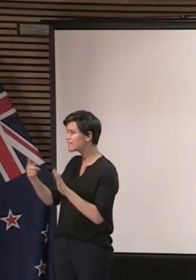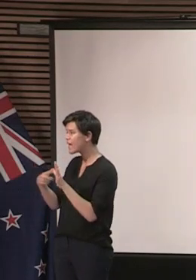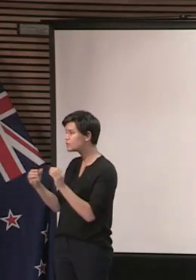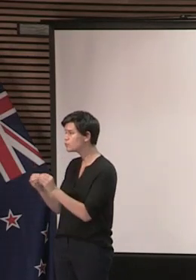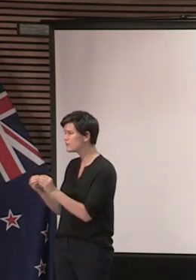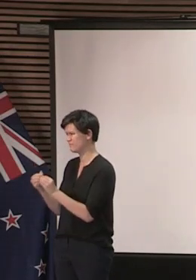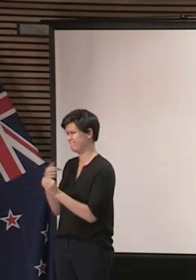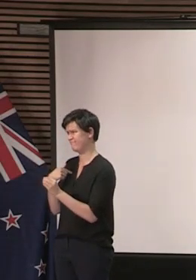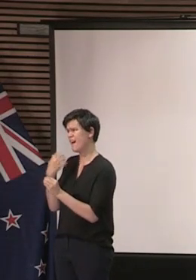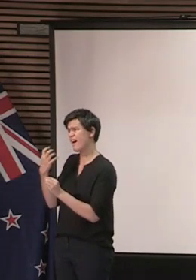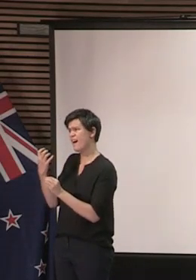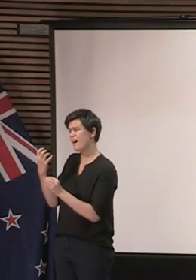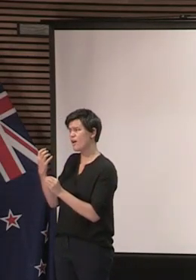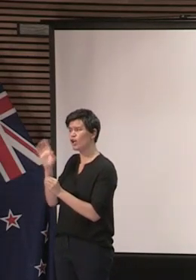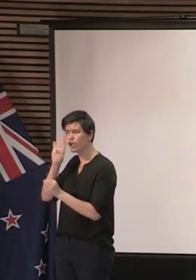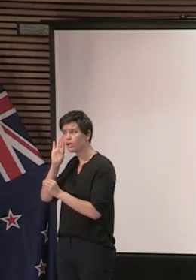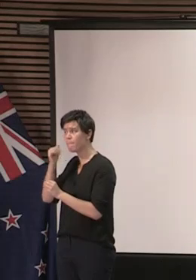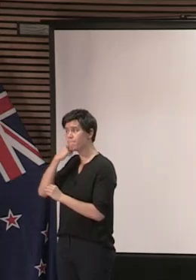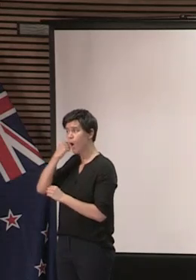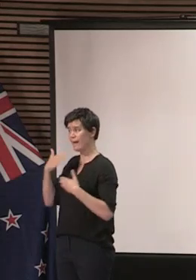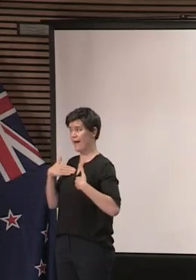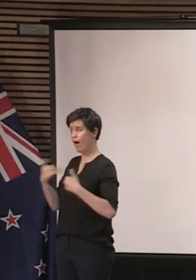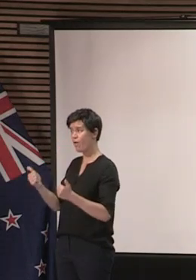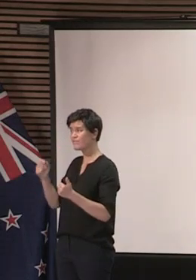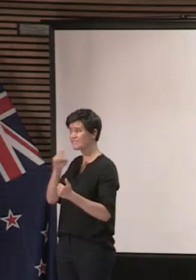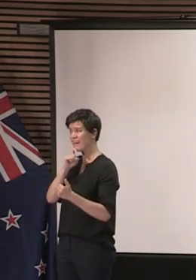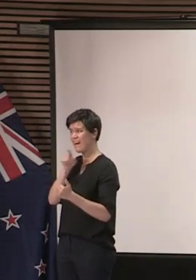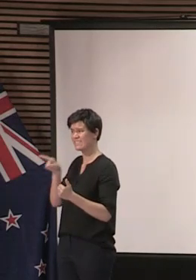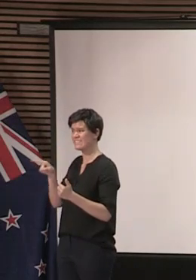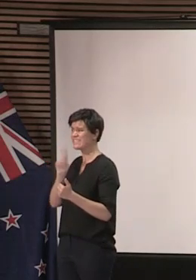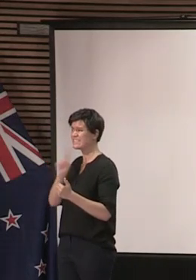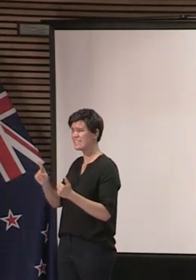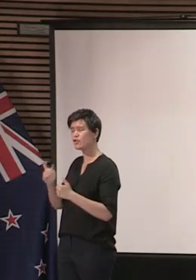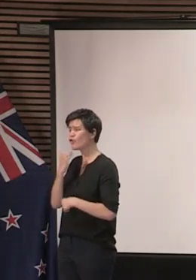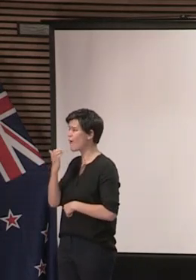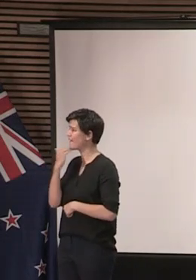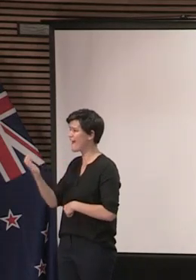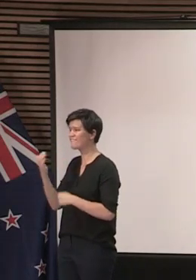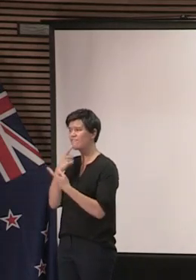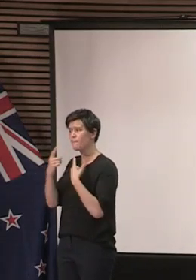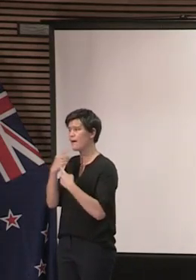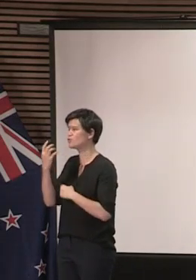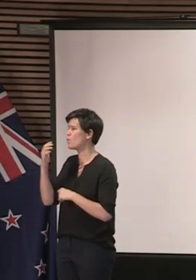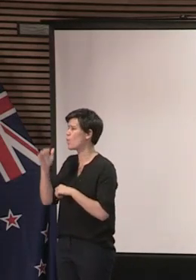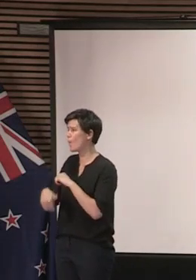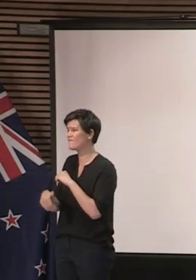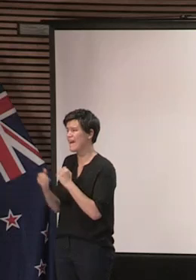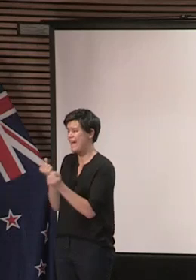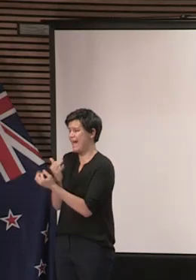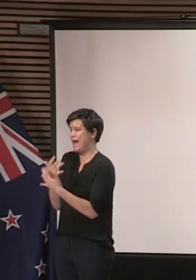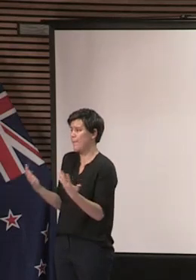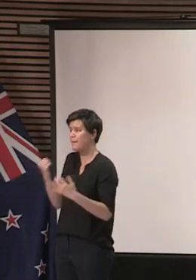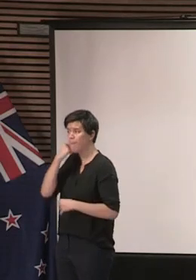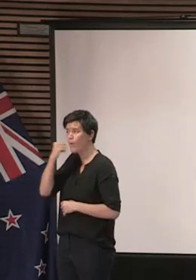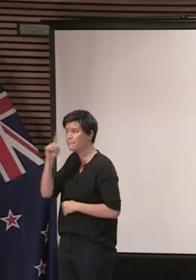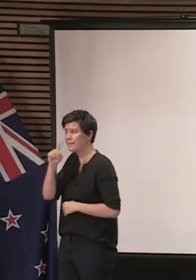had some concerns from Māori health practitioners that they don't have enough ethnicity data to help mobilise in Māori and Pacific